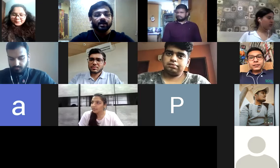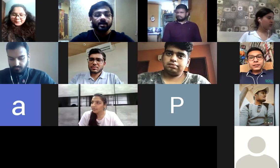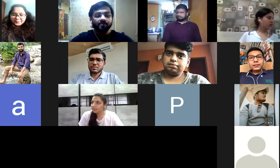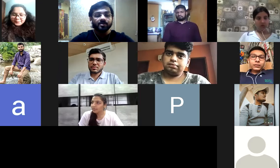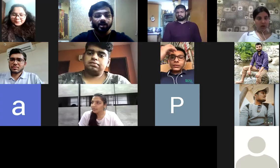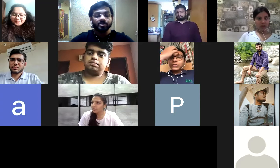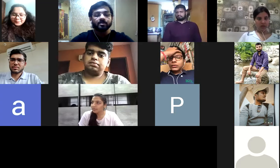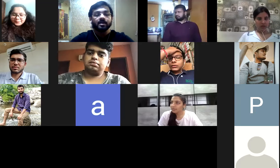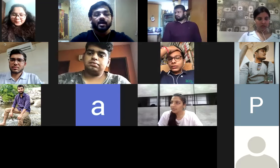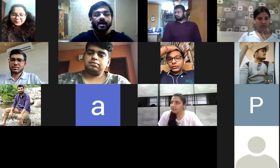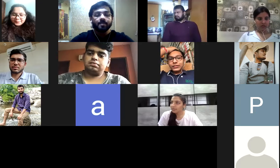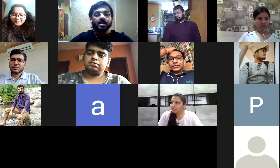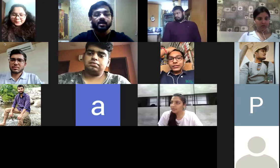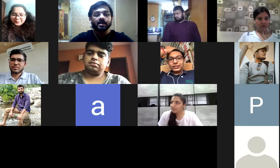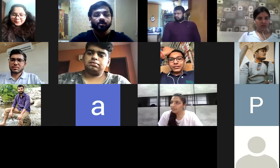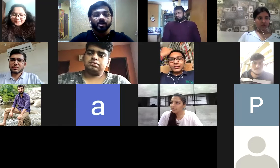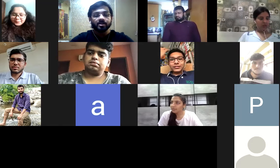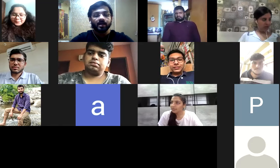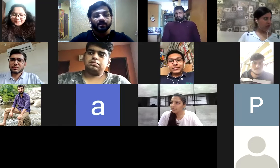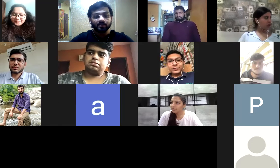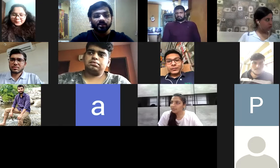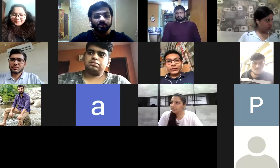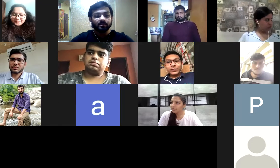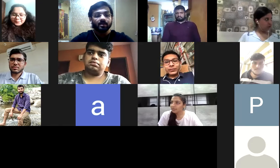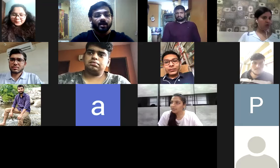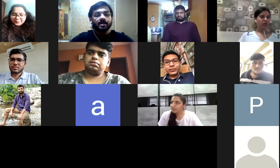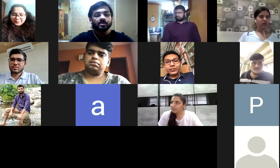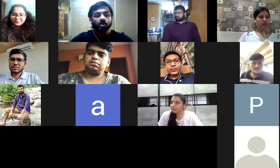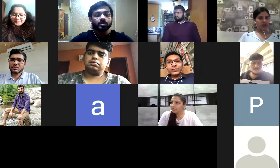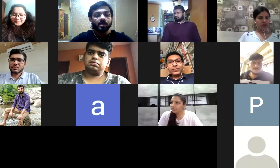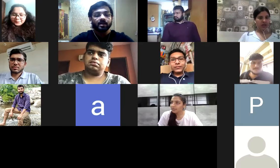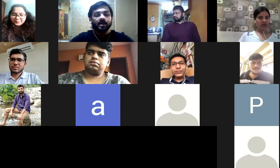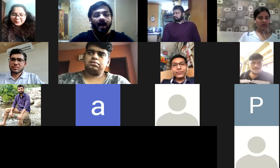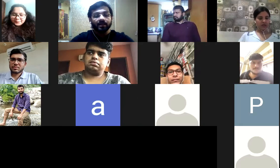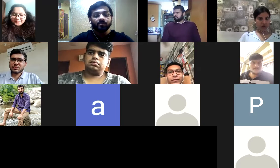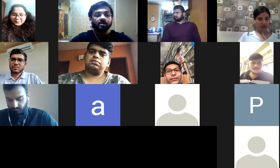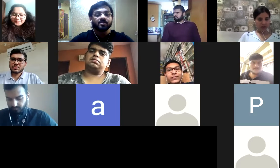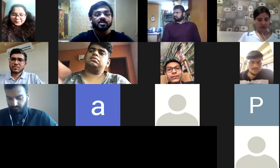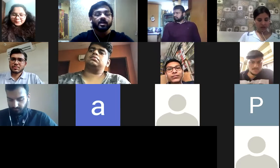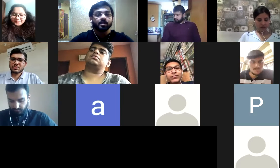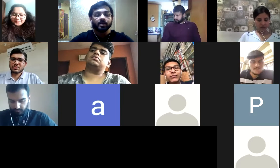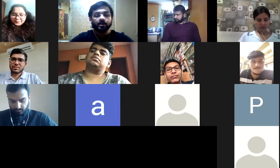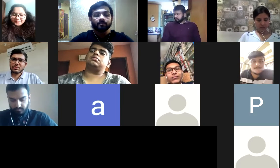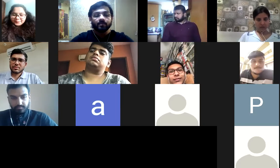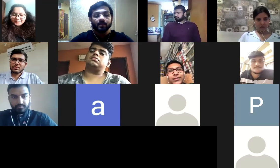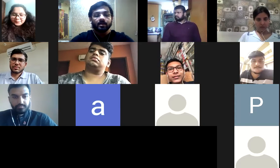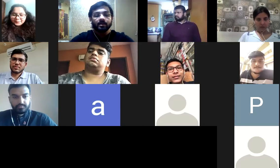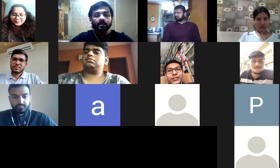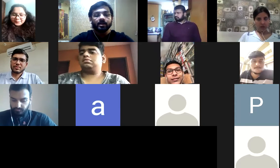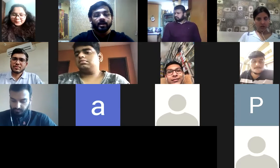Deaf Education, MA in Education and Translation. He is also an active professional interpreter in the Indian